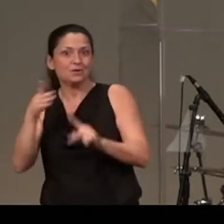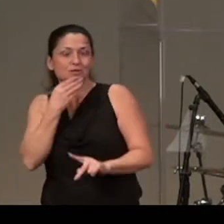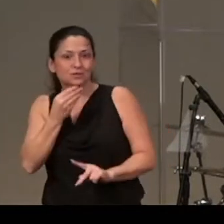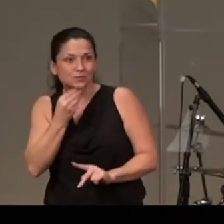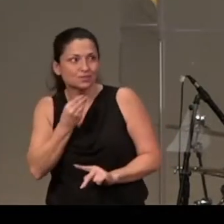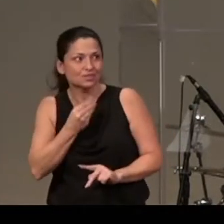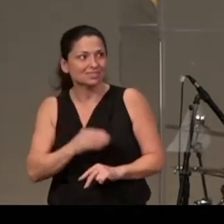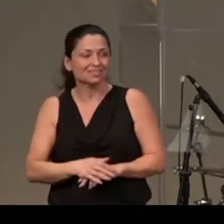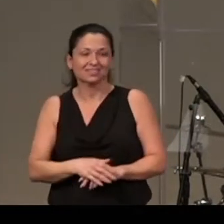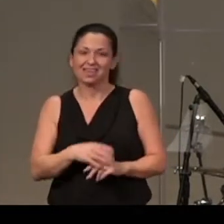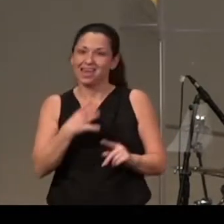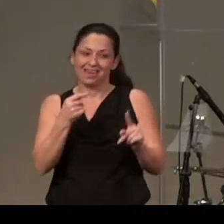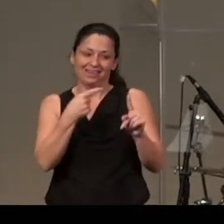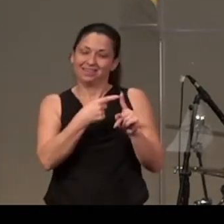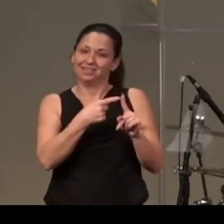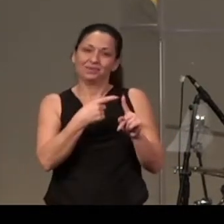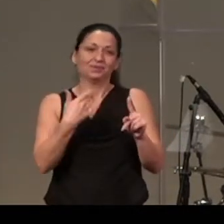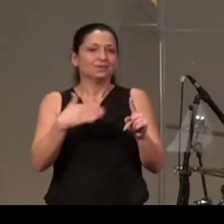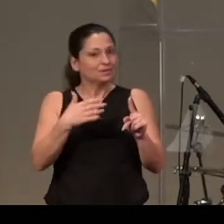than our father.